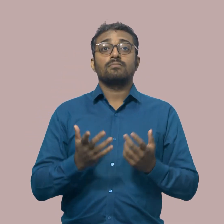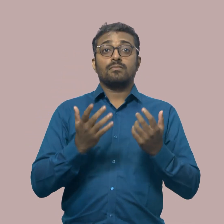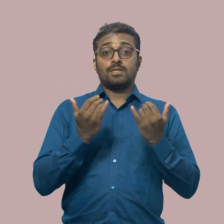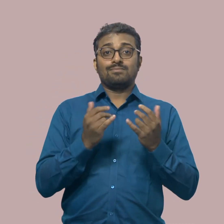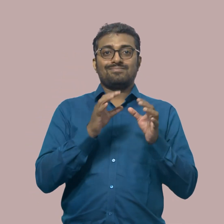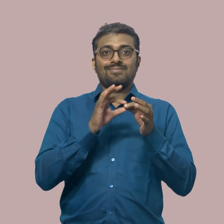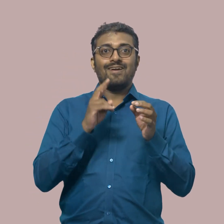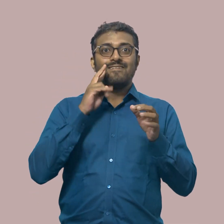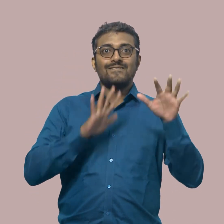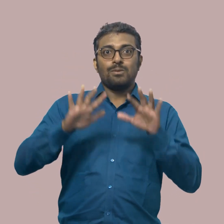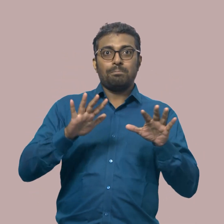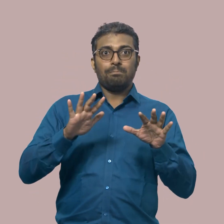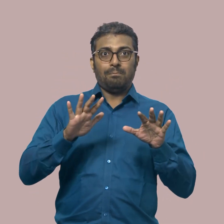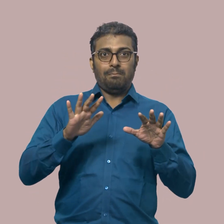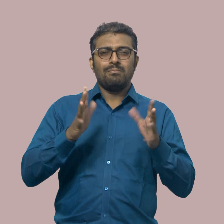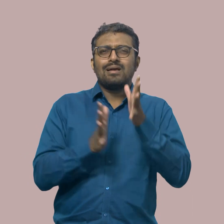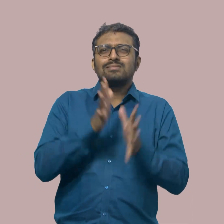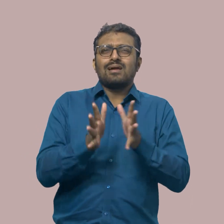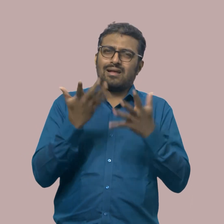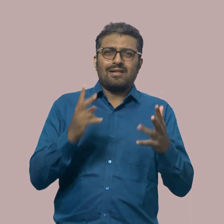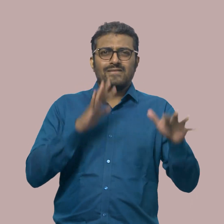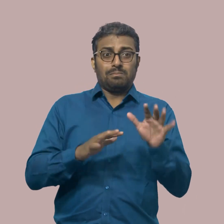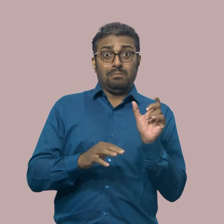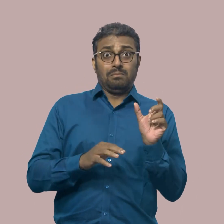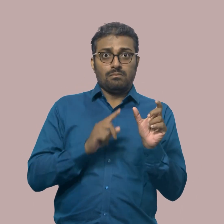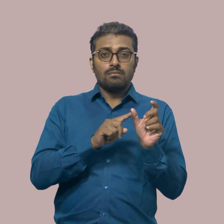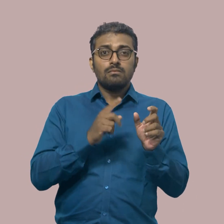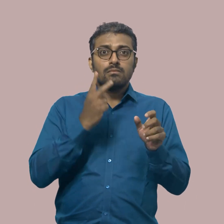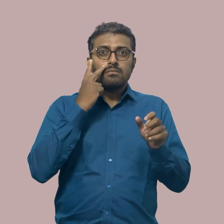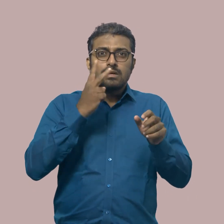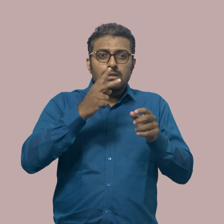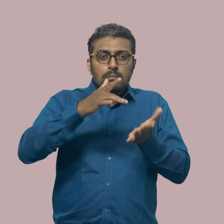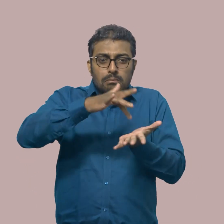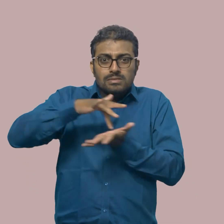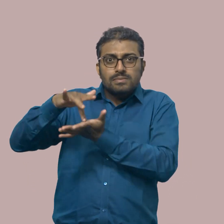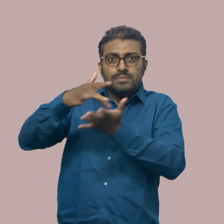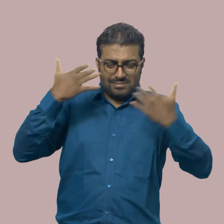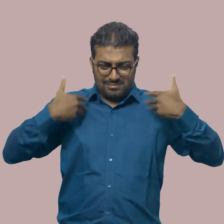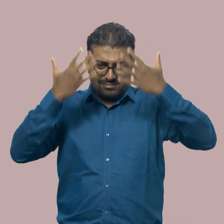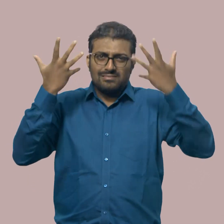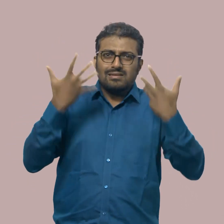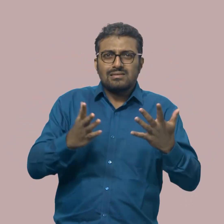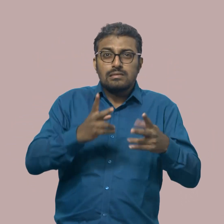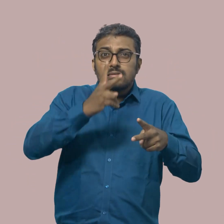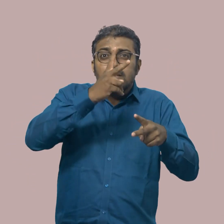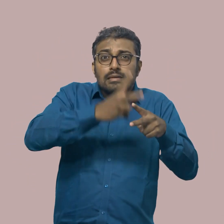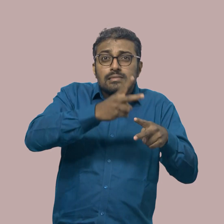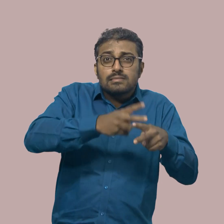slide, the verb sign can be repeated at the same location in the same direction to indicate that